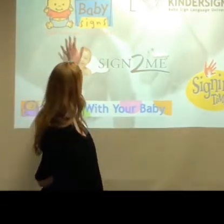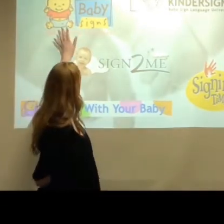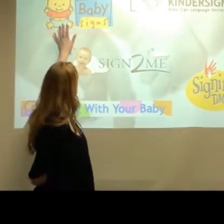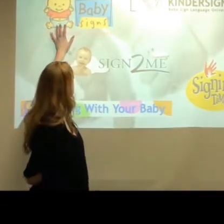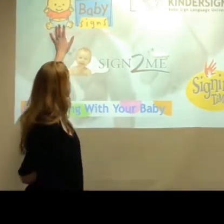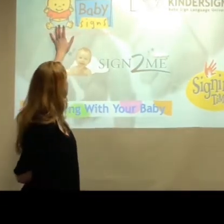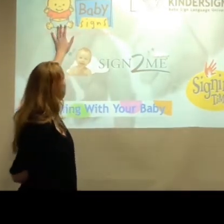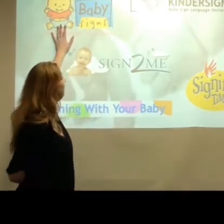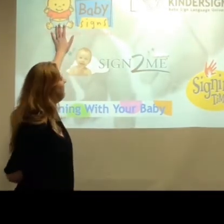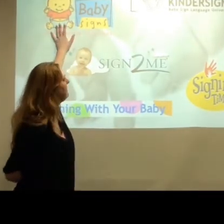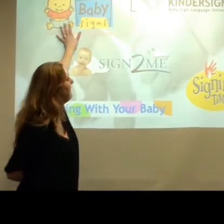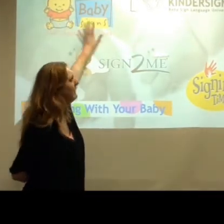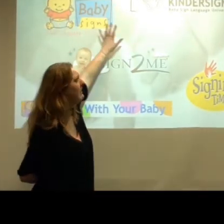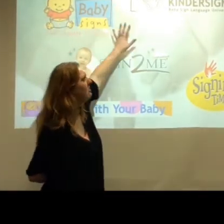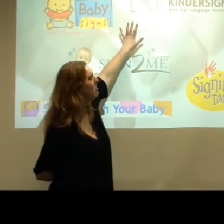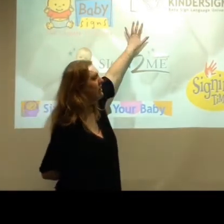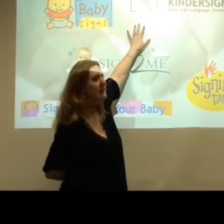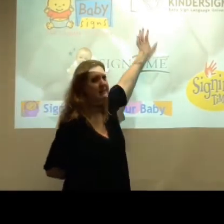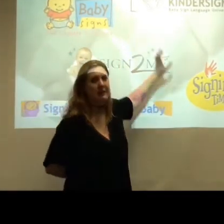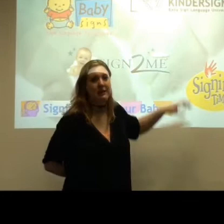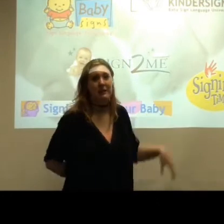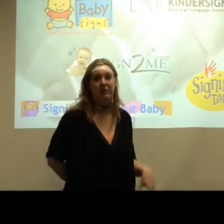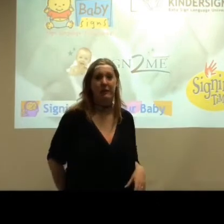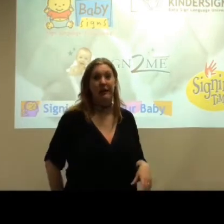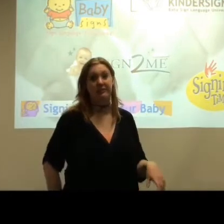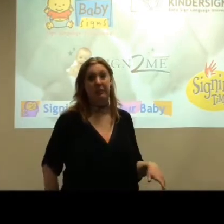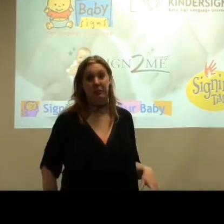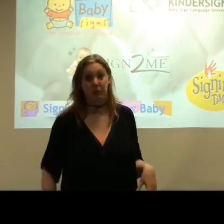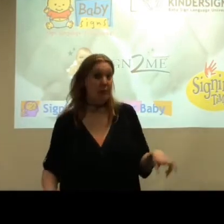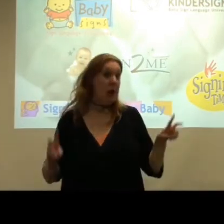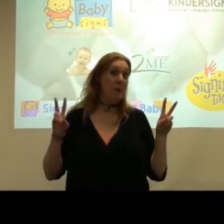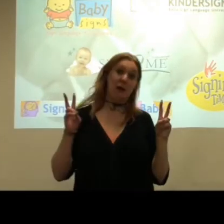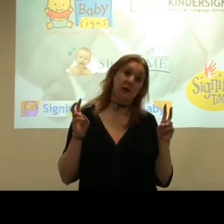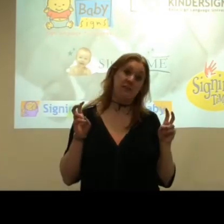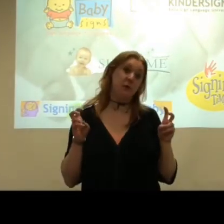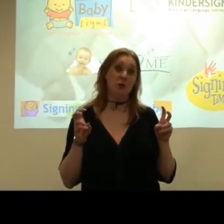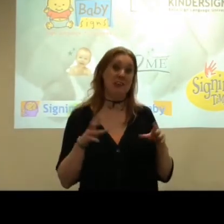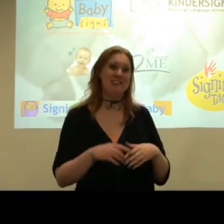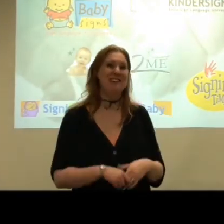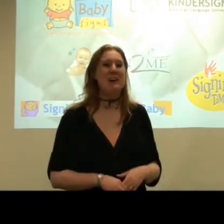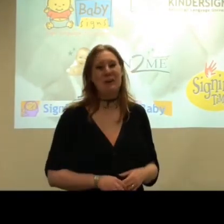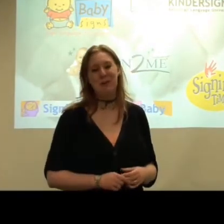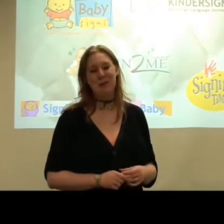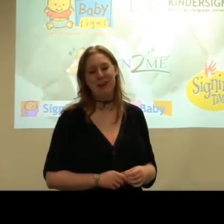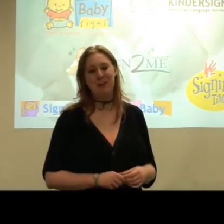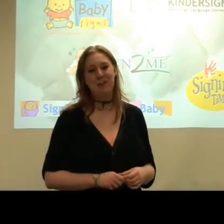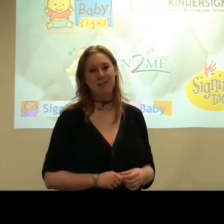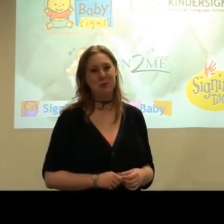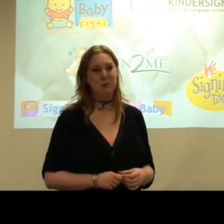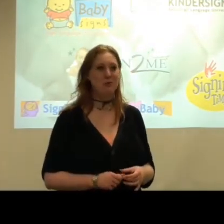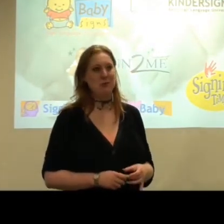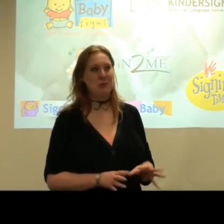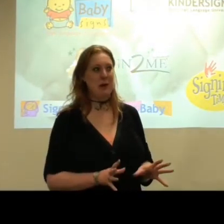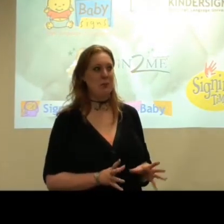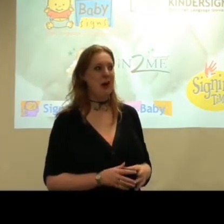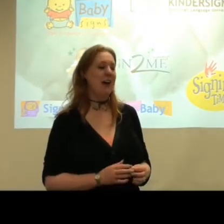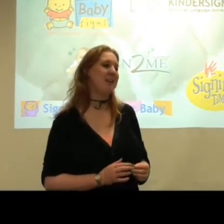I know Baby Signs and Kinder Signs, that you can actually sort of become a consultant or whatever to do their